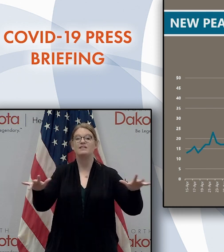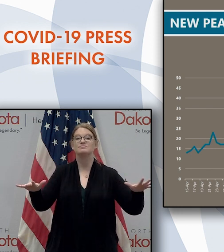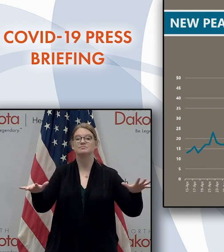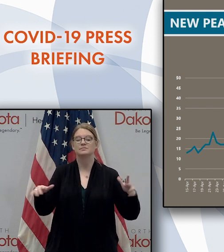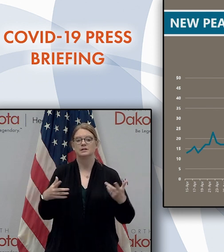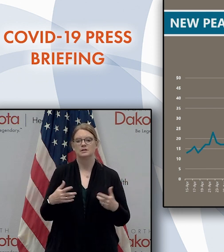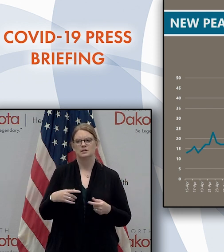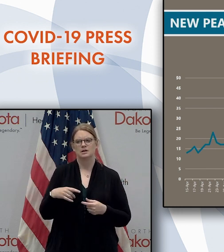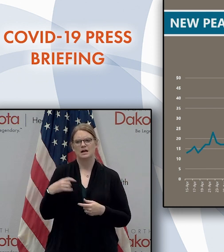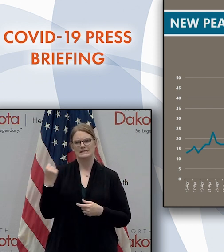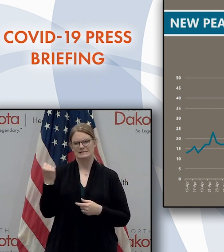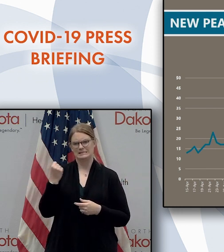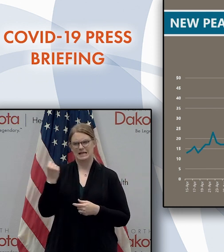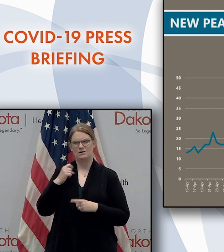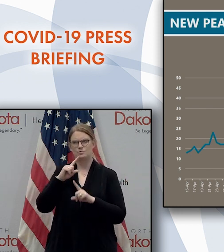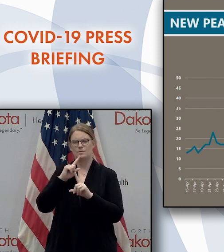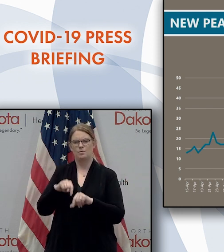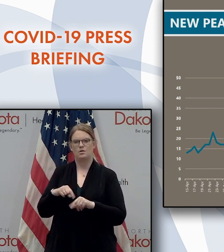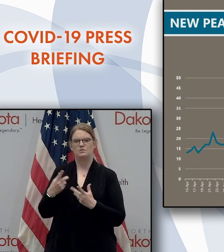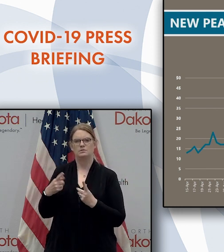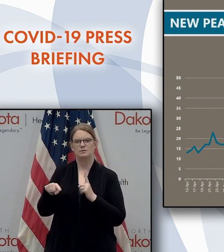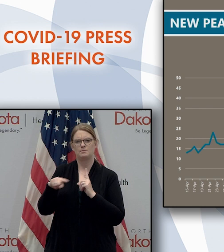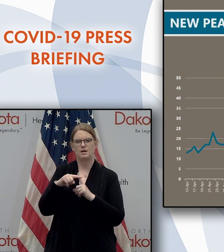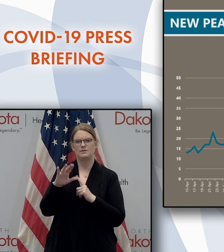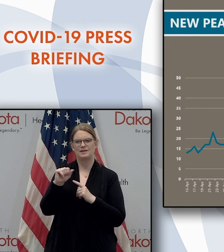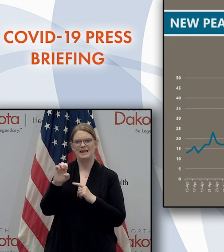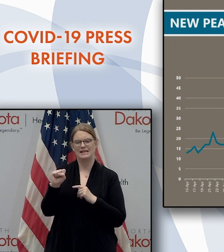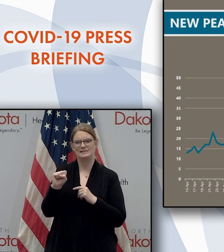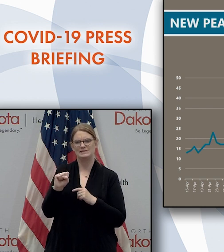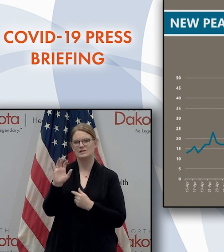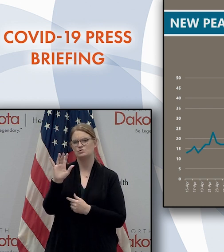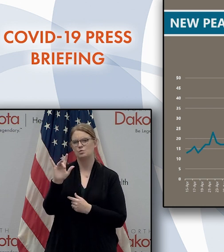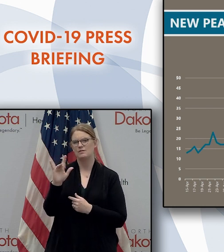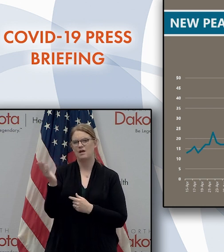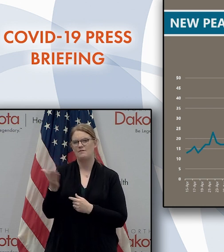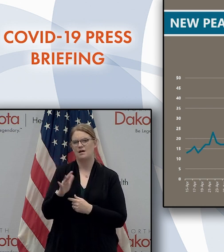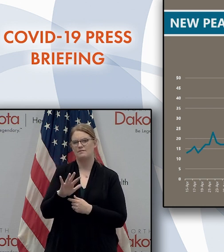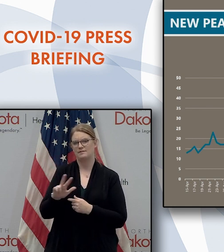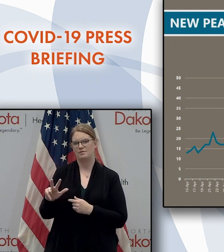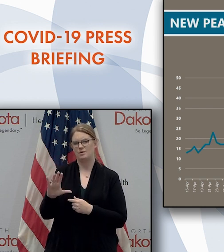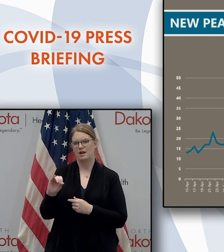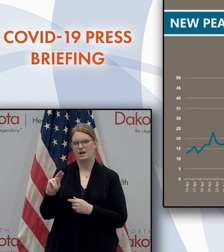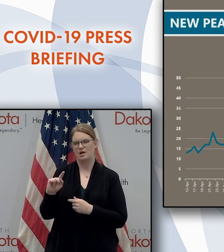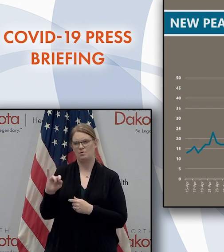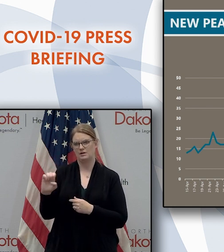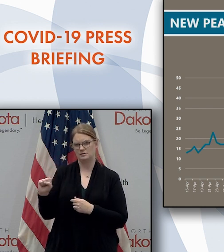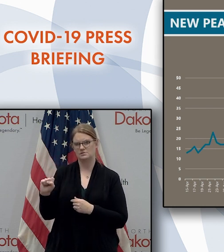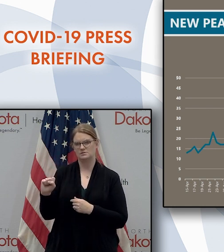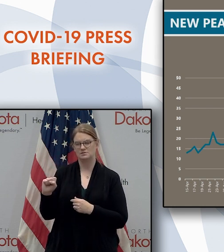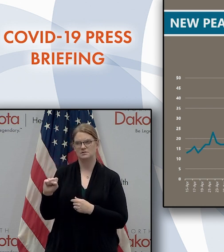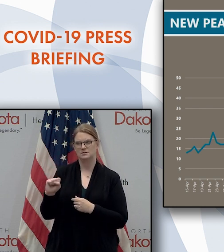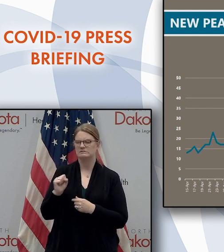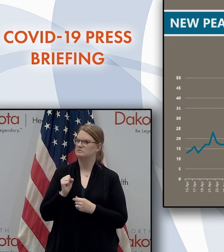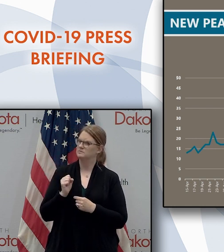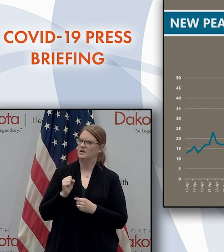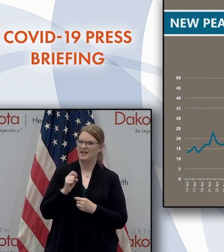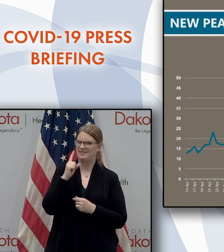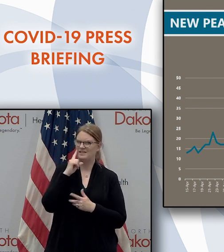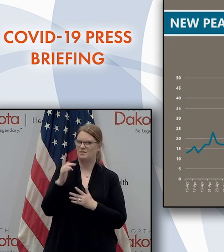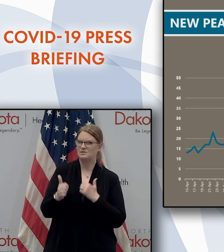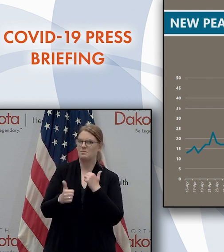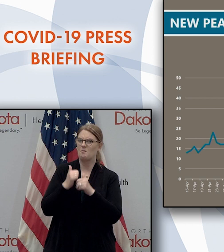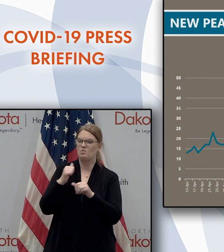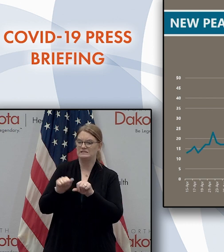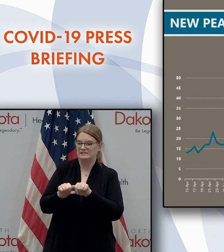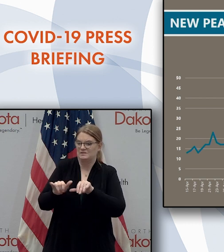on Saturday's report, we reported positive cases in 25 of our 53 counties. I believe that was the most amount of